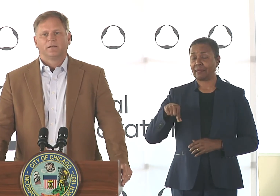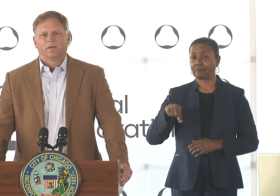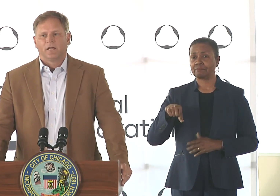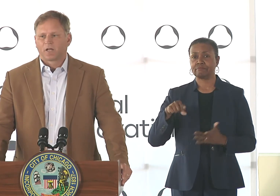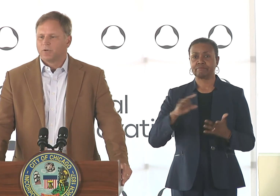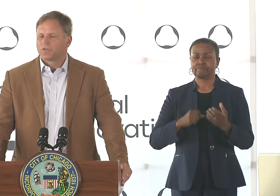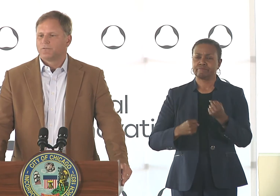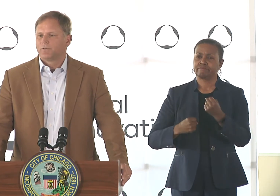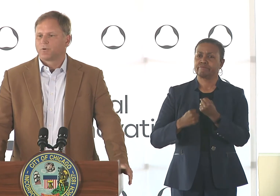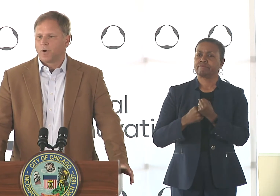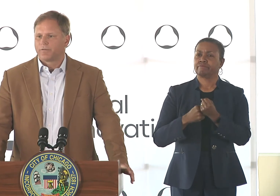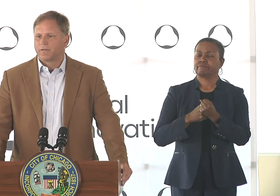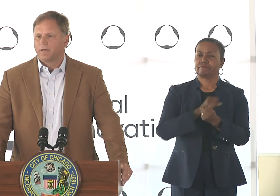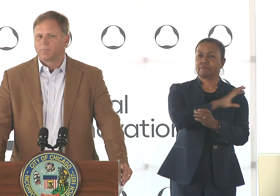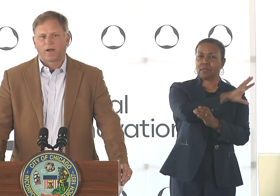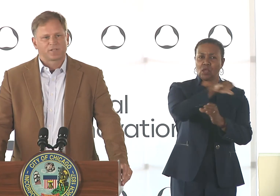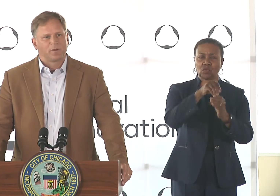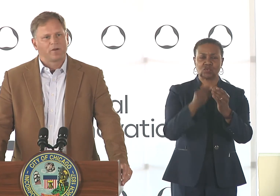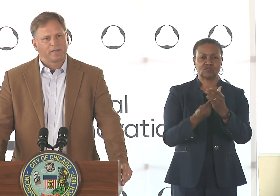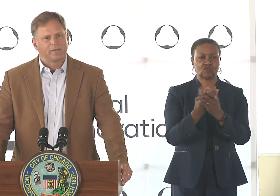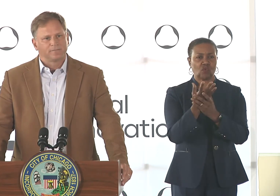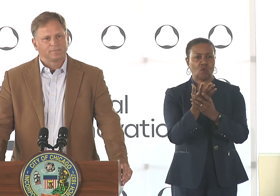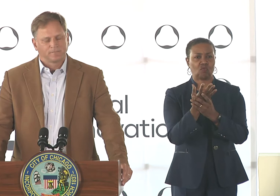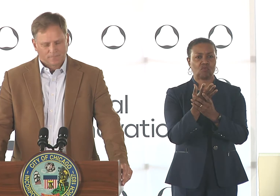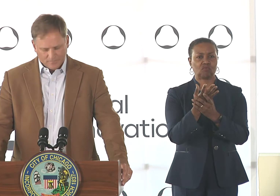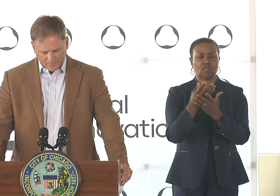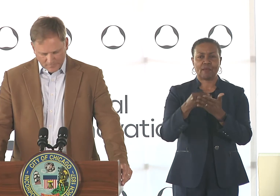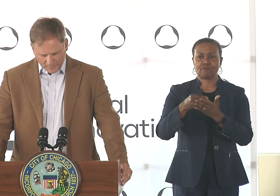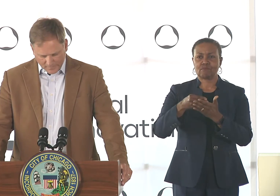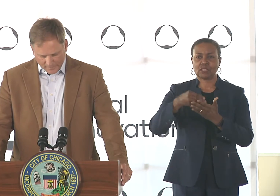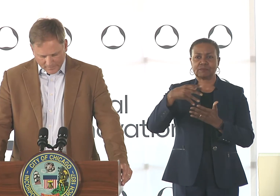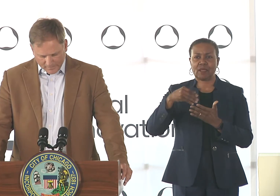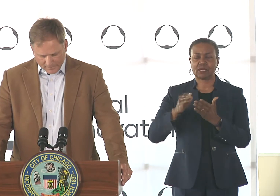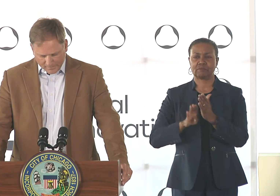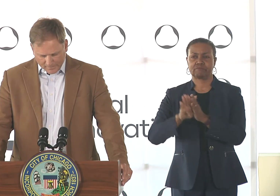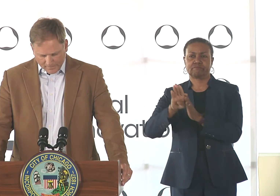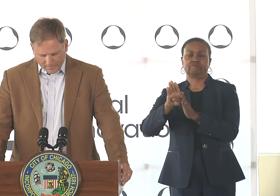champion inclusive growth and prosperity.